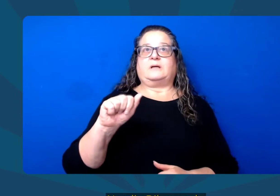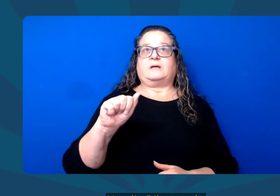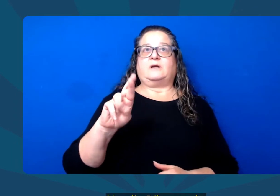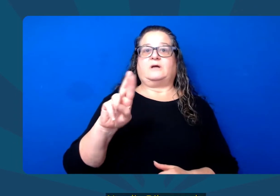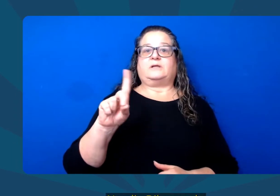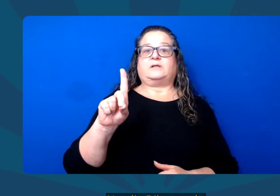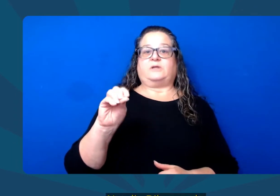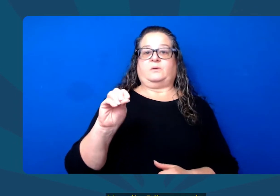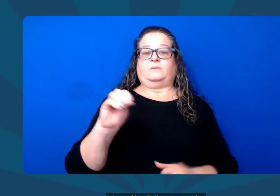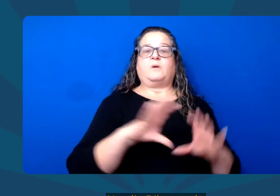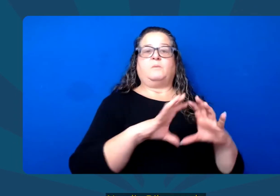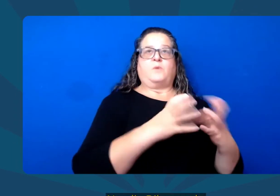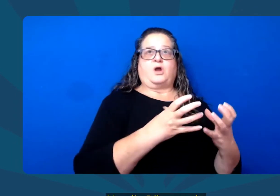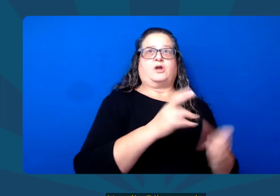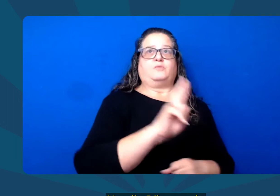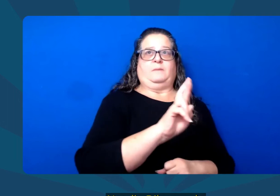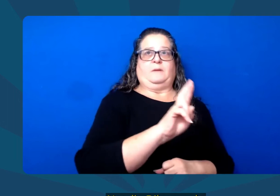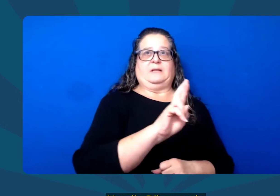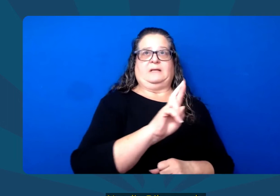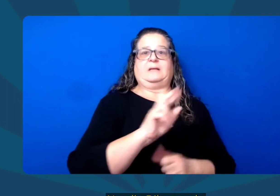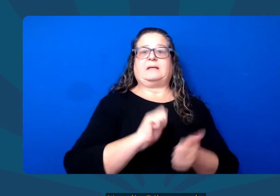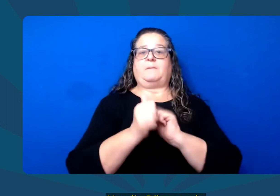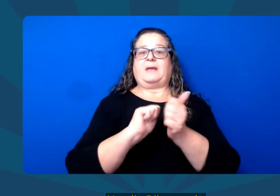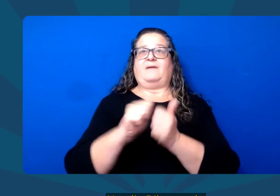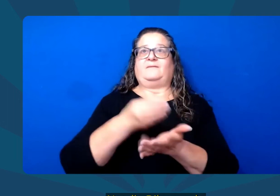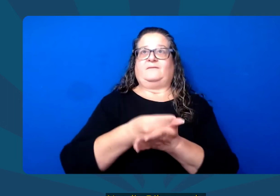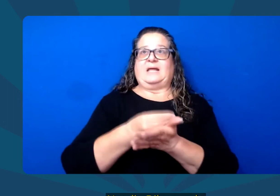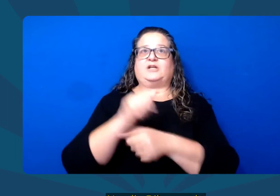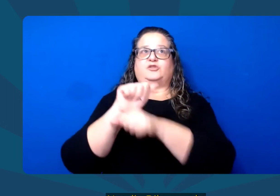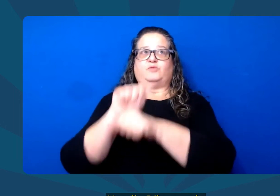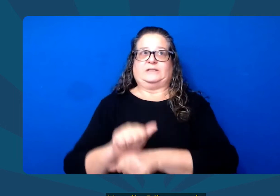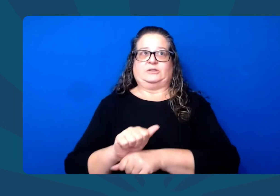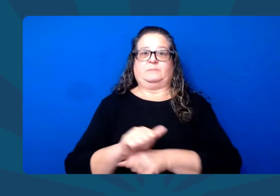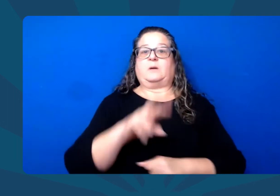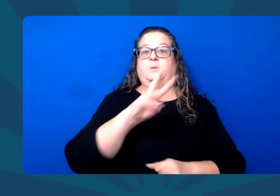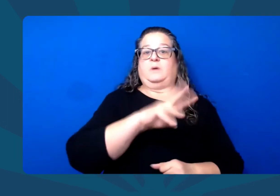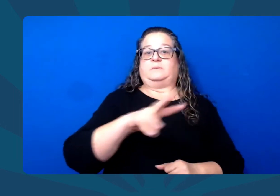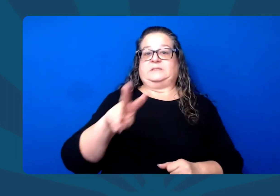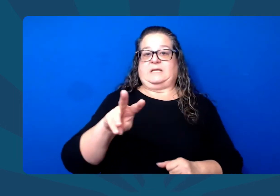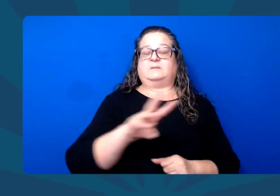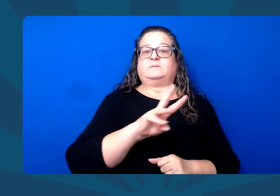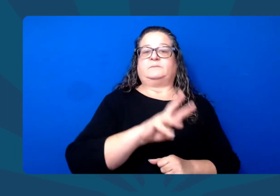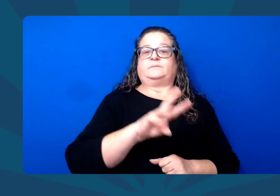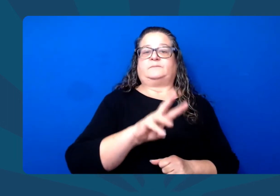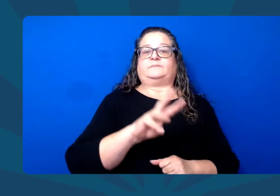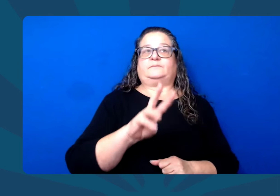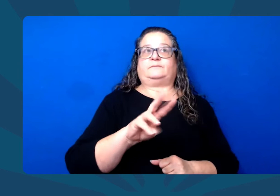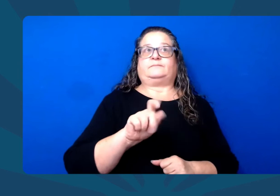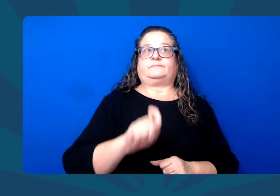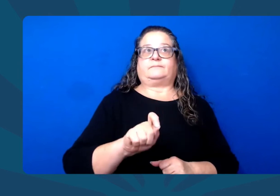Natalie Bernardo, Party Republican, campaign funding